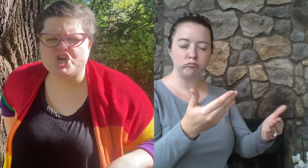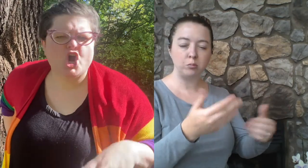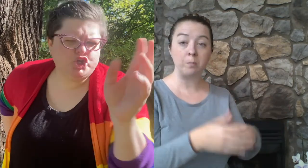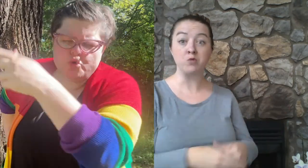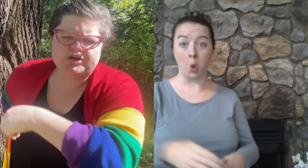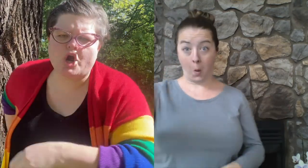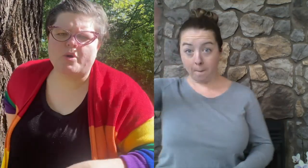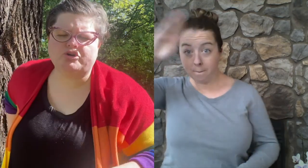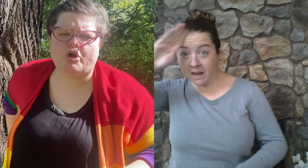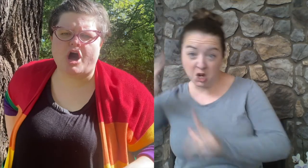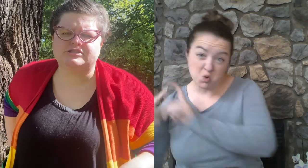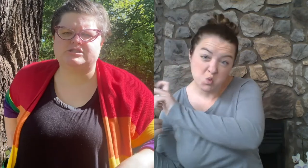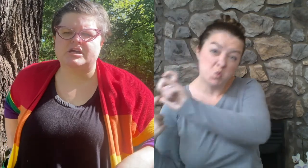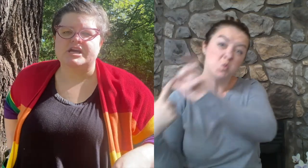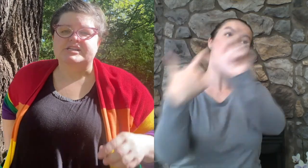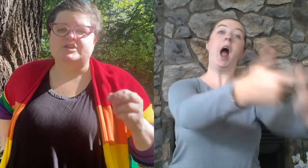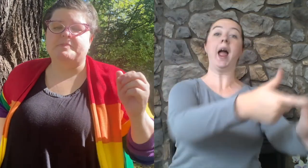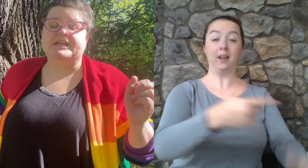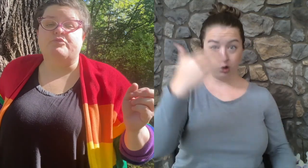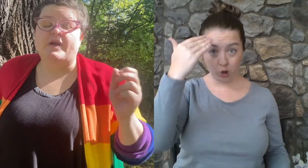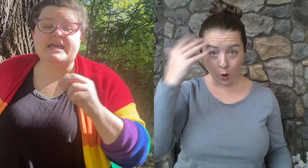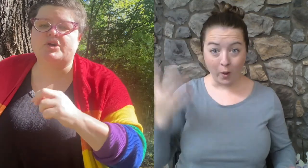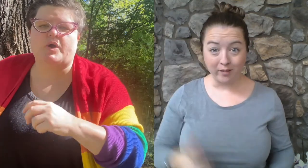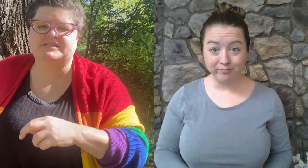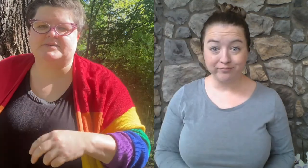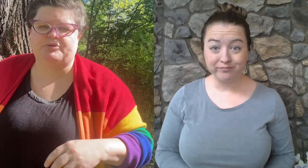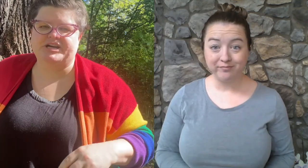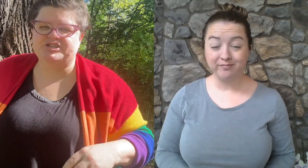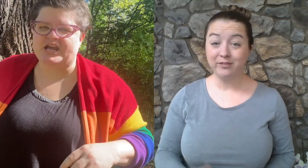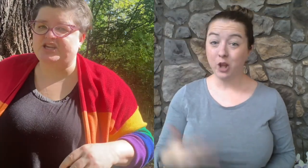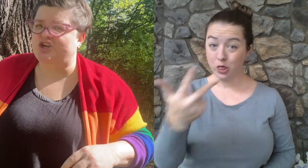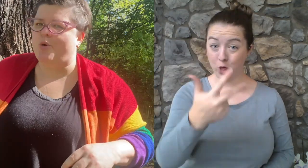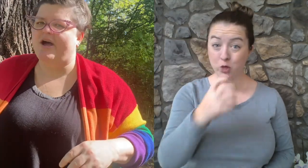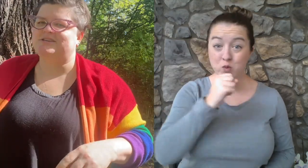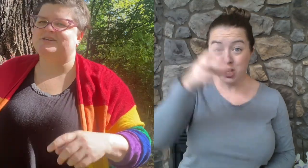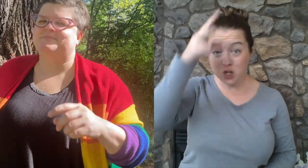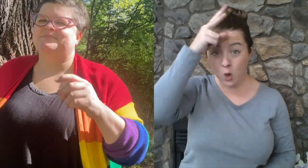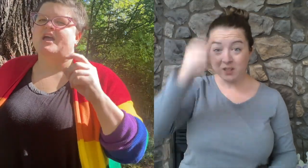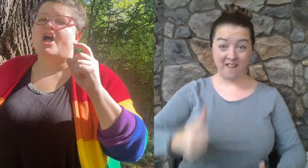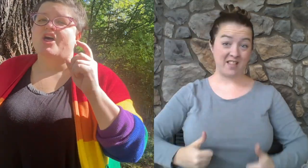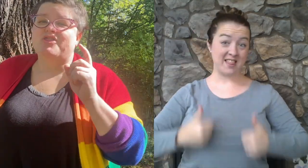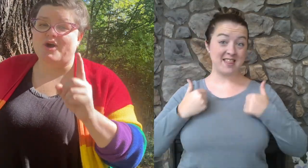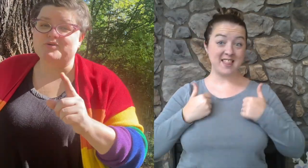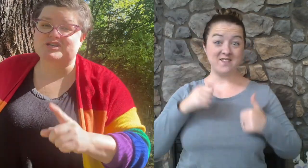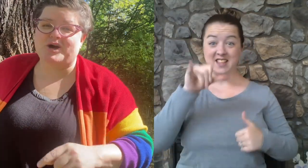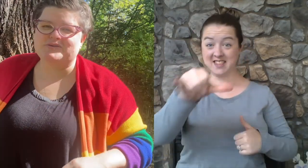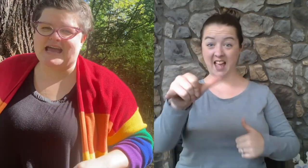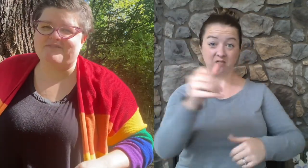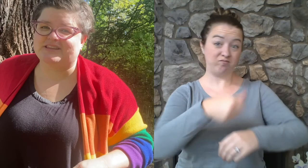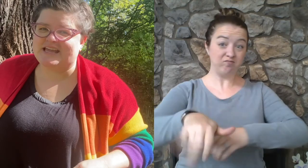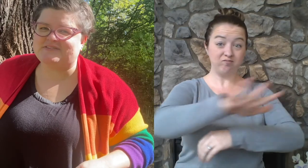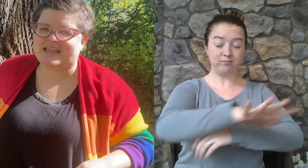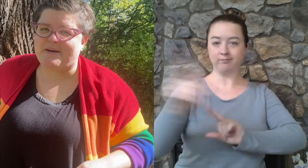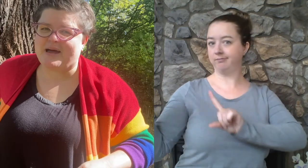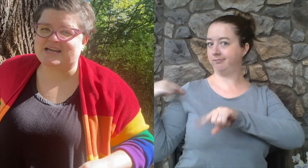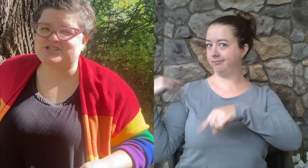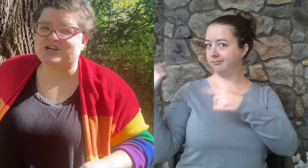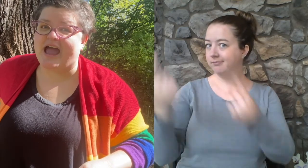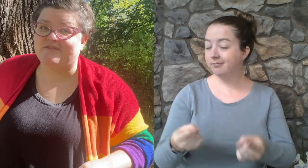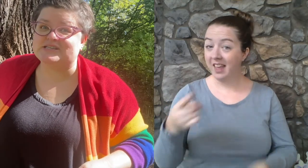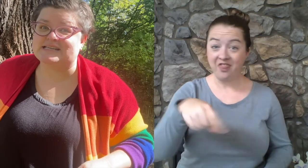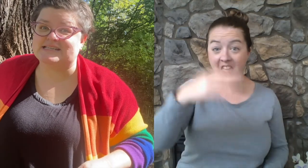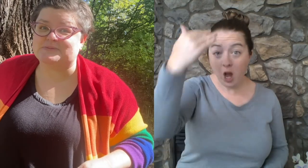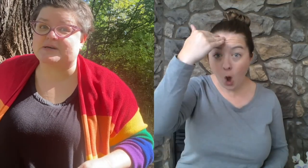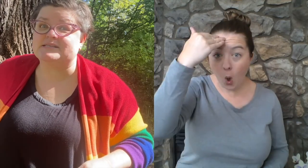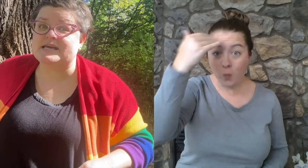Okay, you can go across. So Billy ran across the bridge, and you know what? Those goats have lived in that pasture